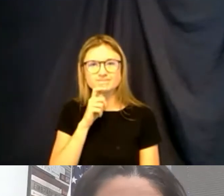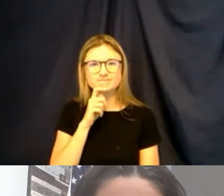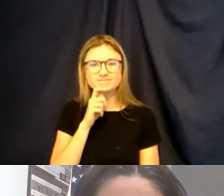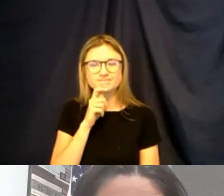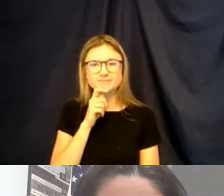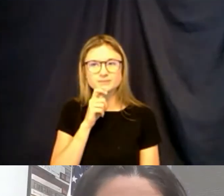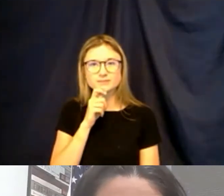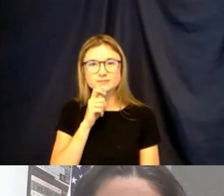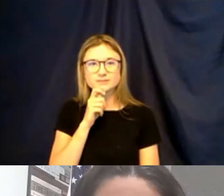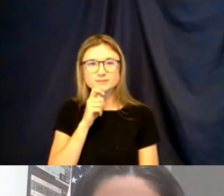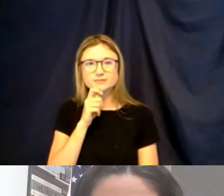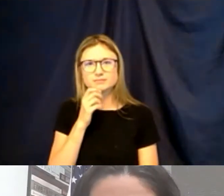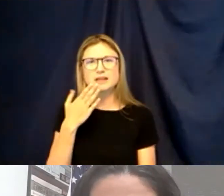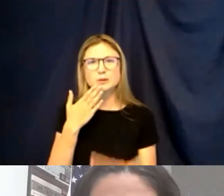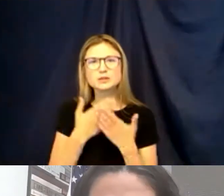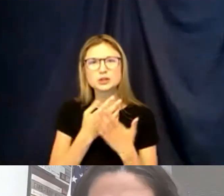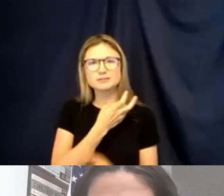good segue, Kathy.